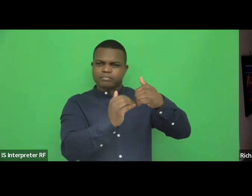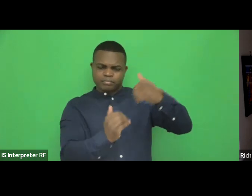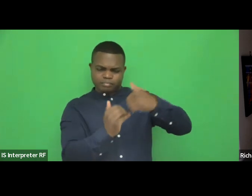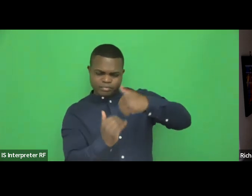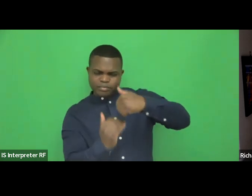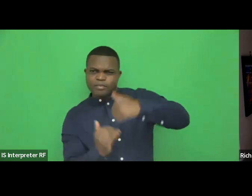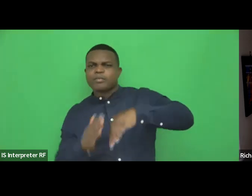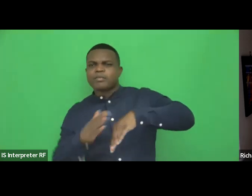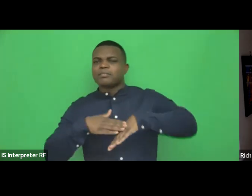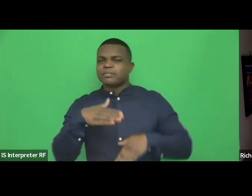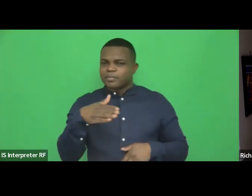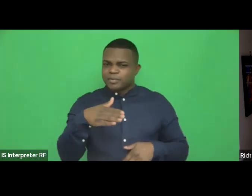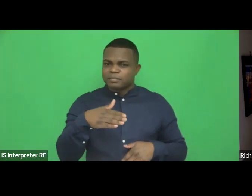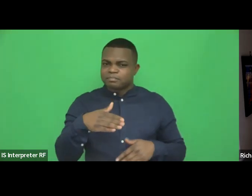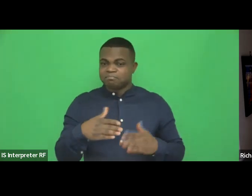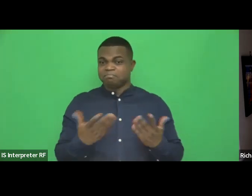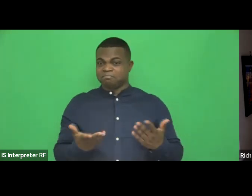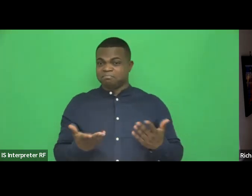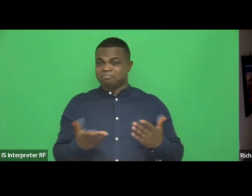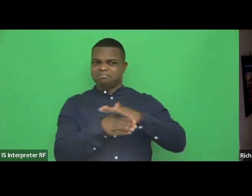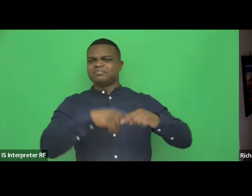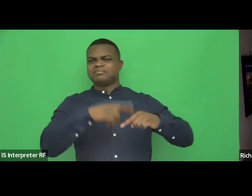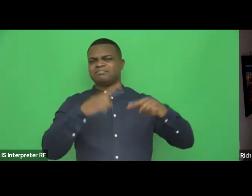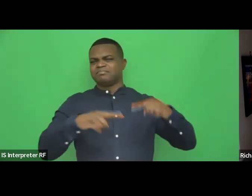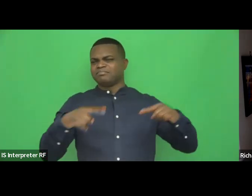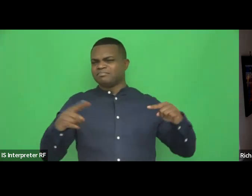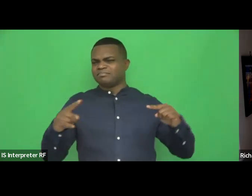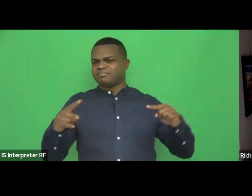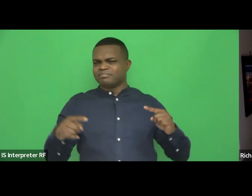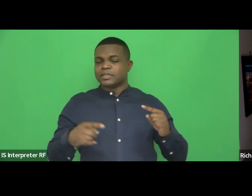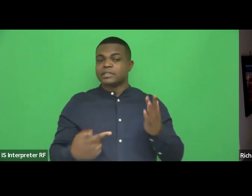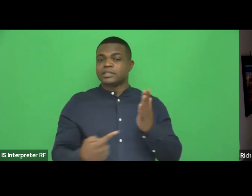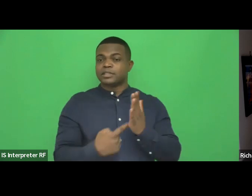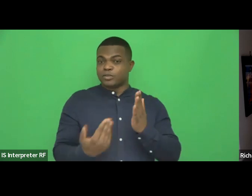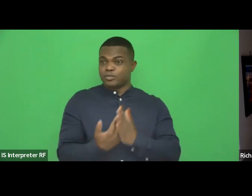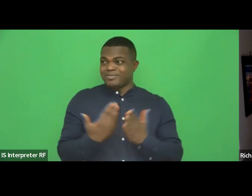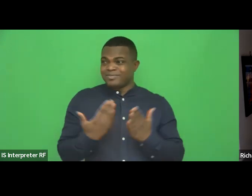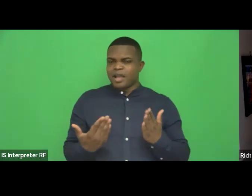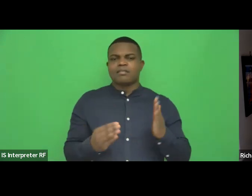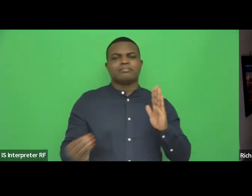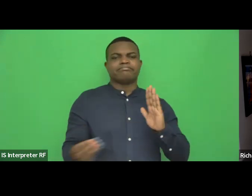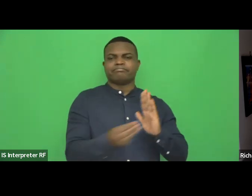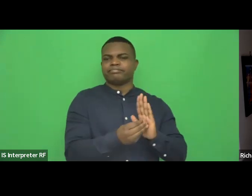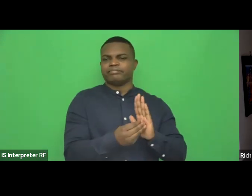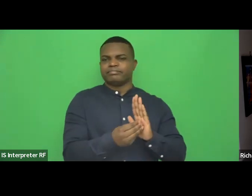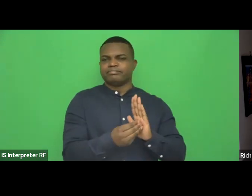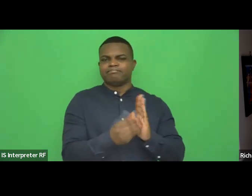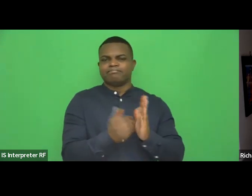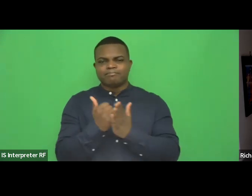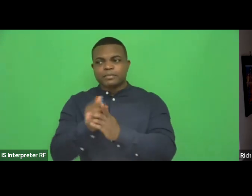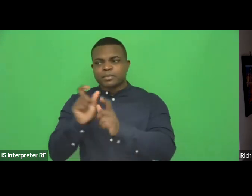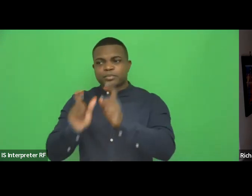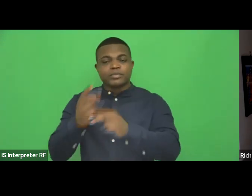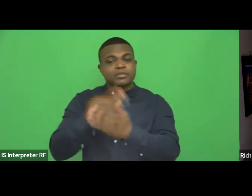visual adjustments benefit everyone. These days, people read digital publications on a wide variety of devices,